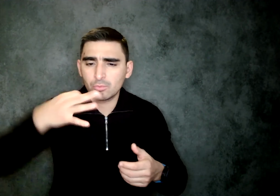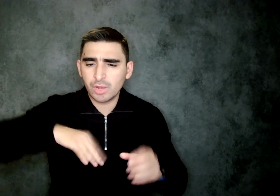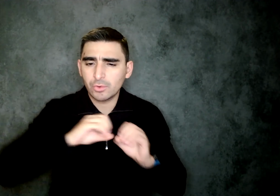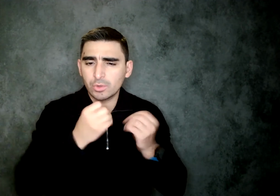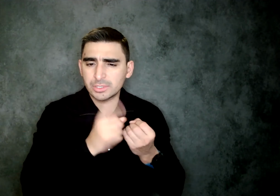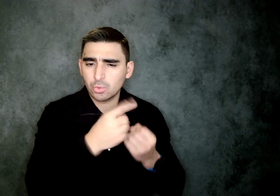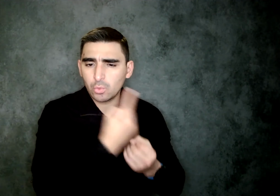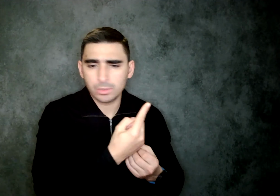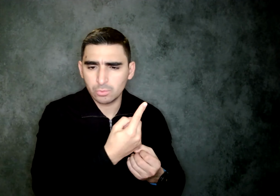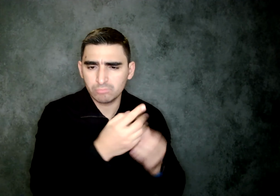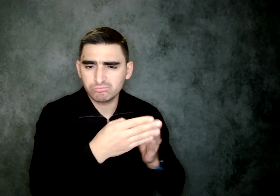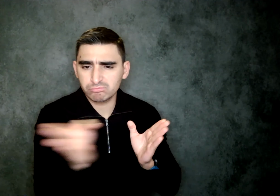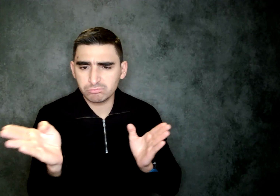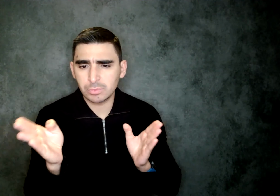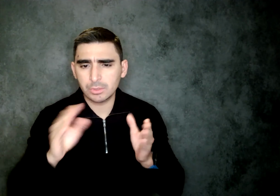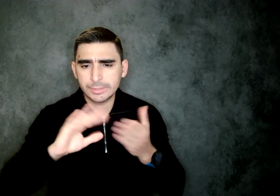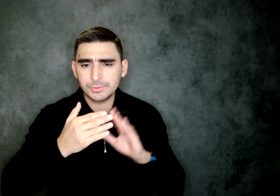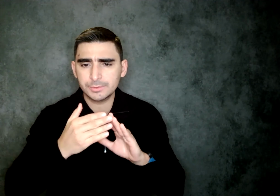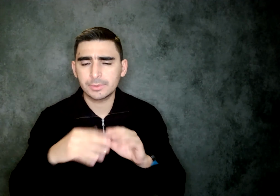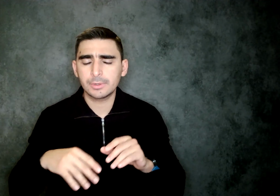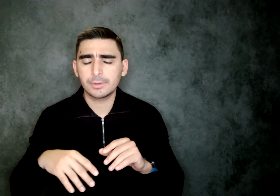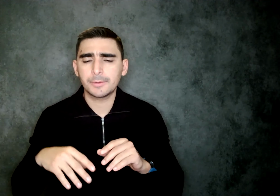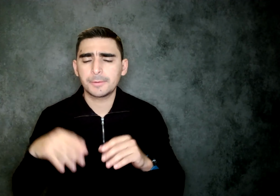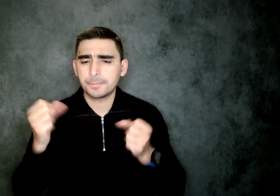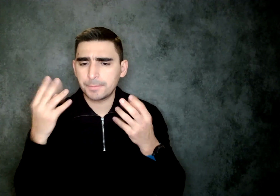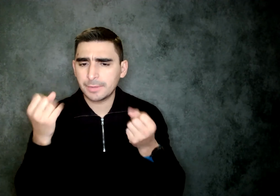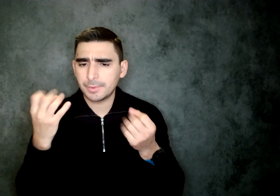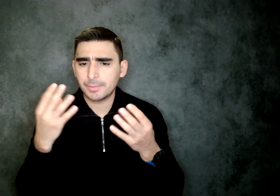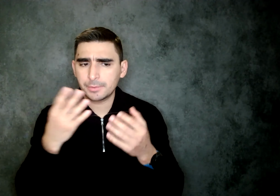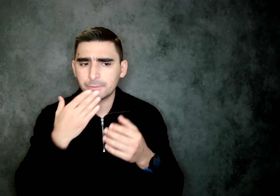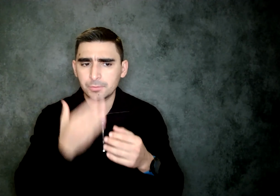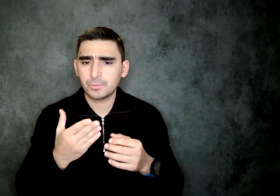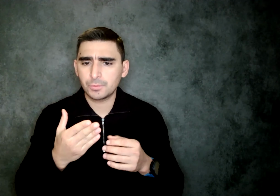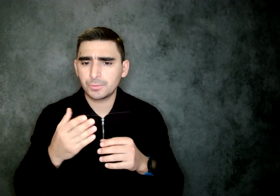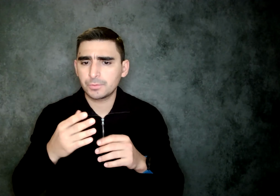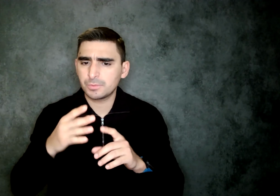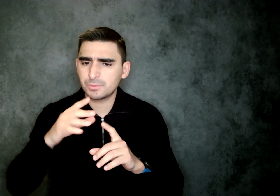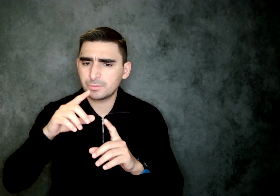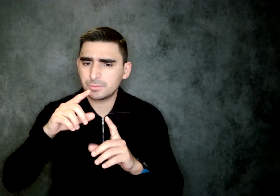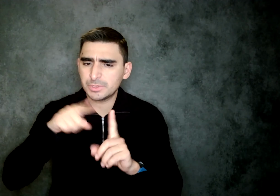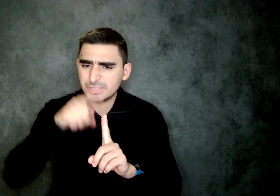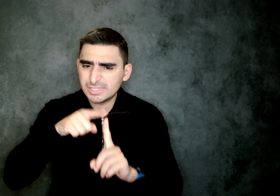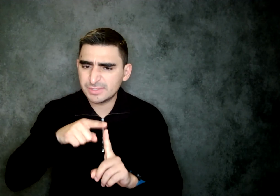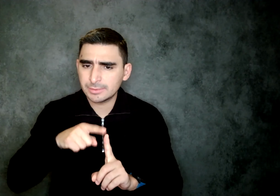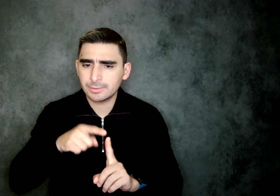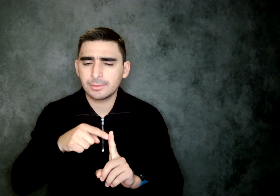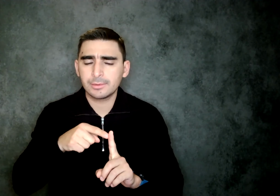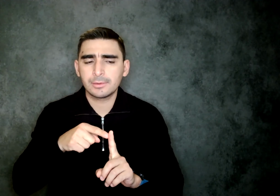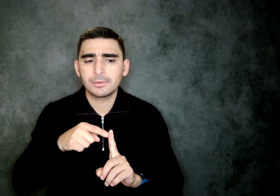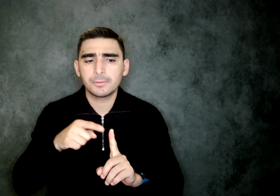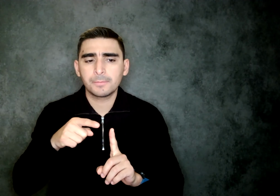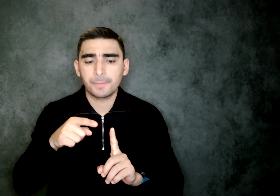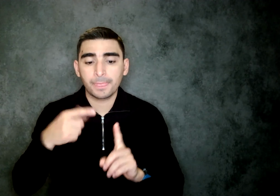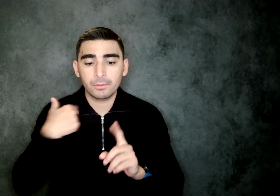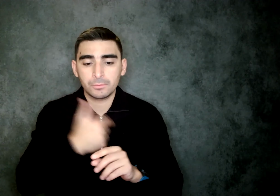community. There's a lot of great stuff here, detailed stuff in these areas, so I won't do that now, but we've